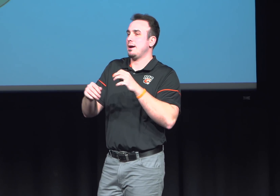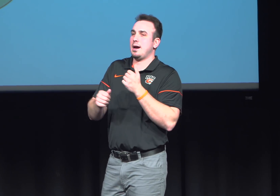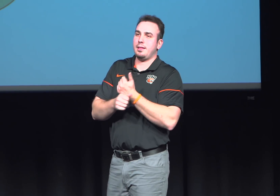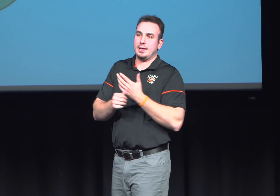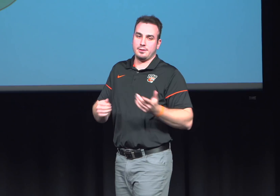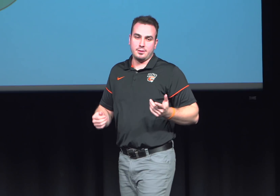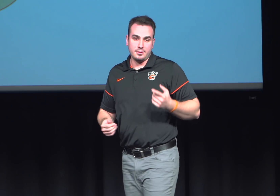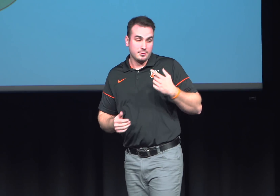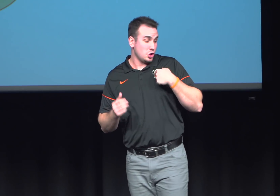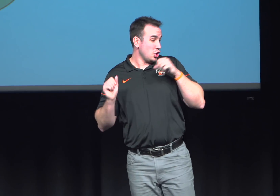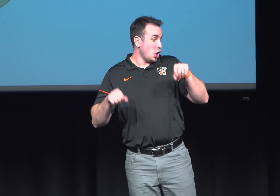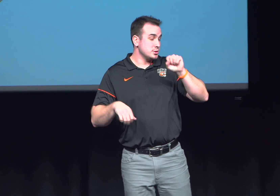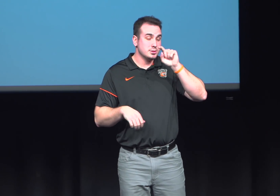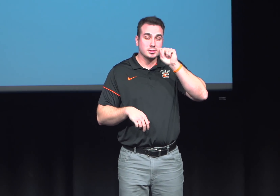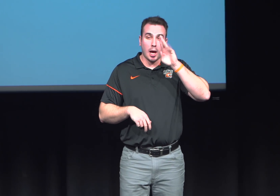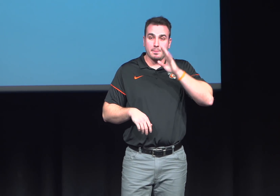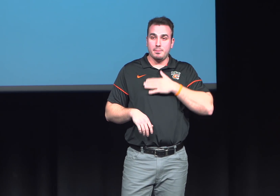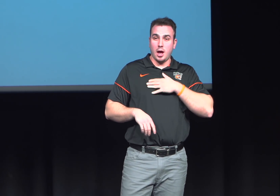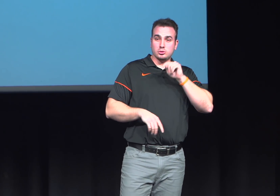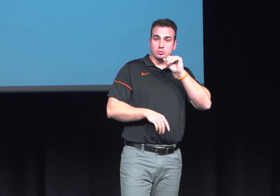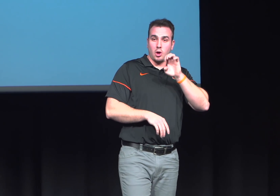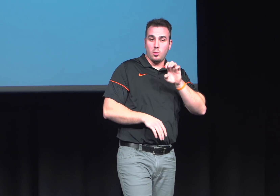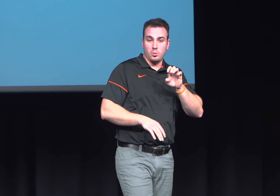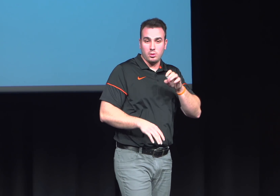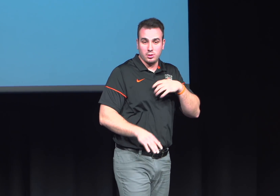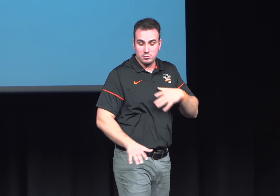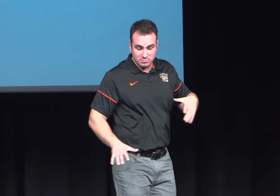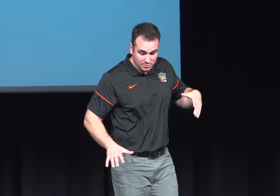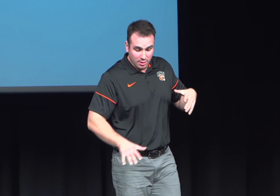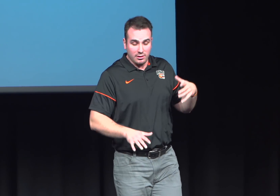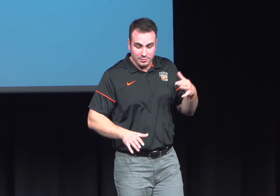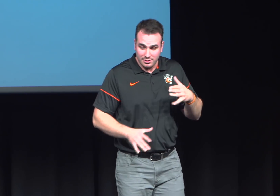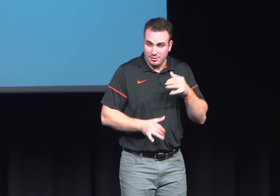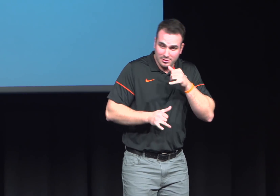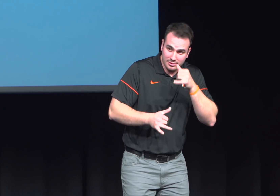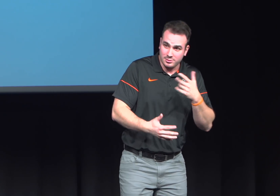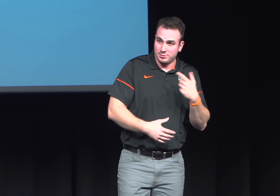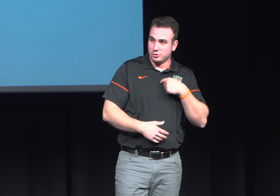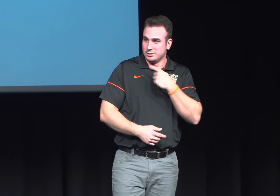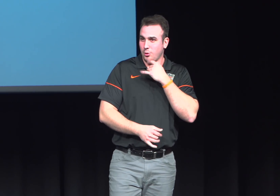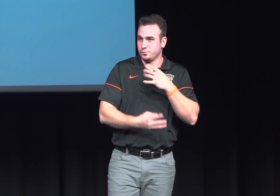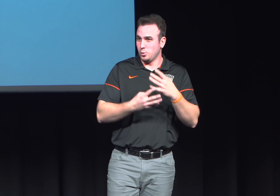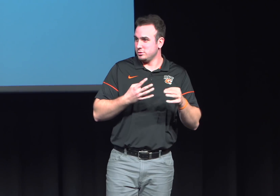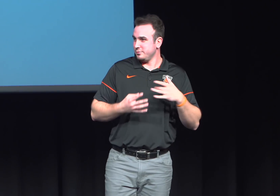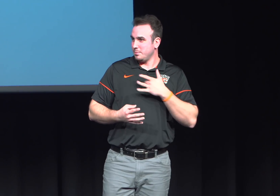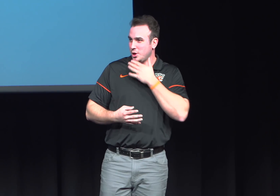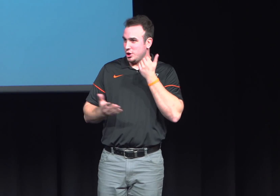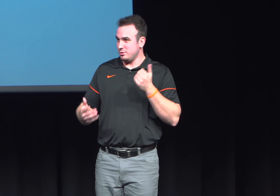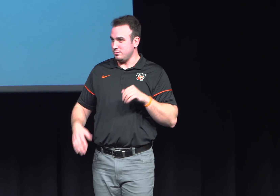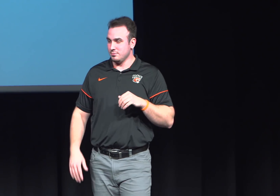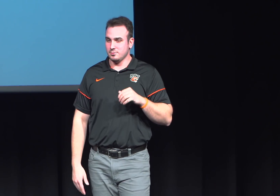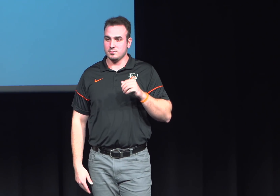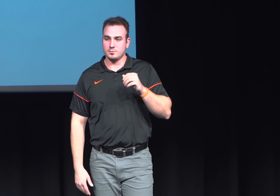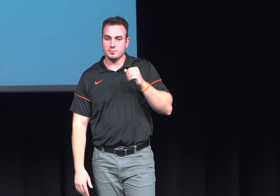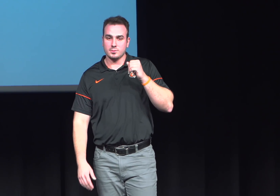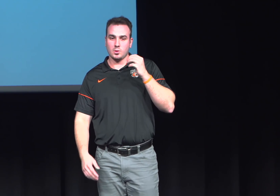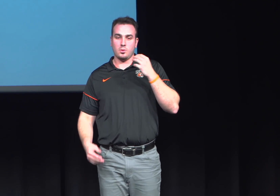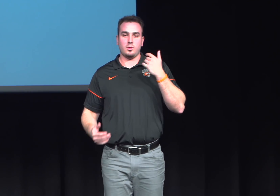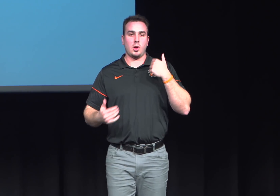bad. Really, it could be anything. I could stub my toe and just, it hurts so bad. And I just say those 4 verses